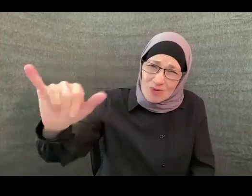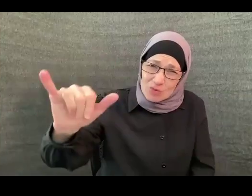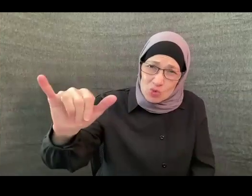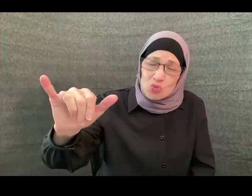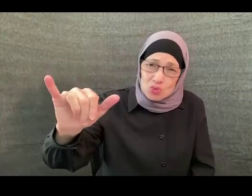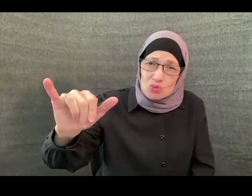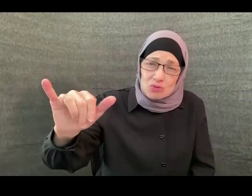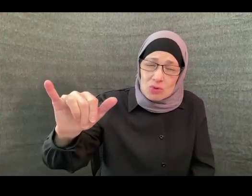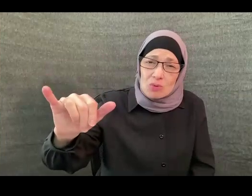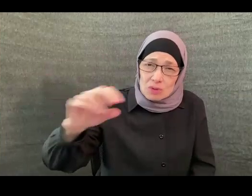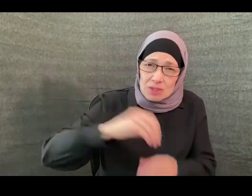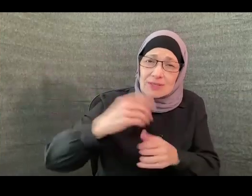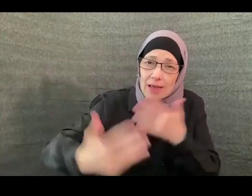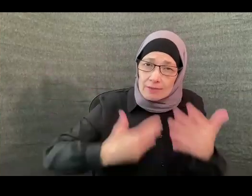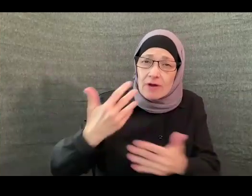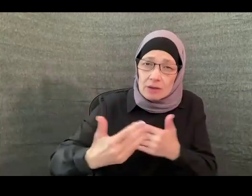And